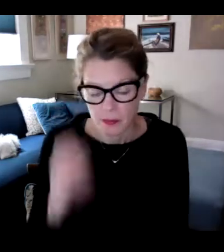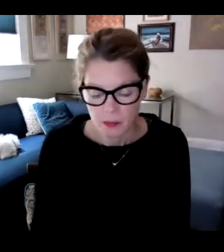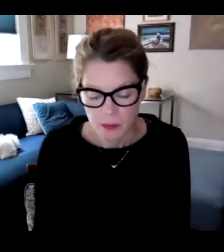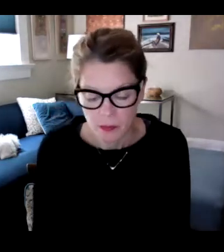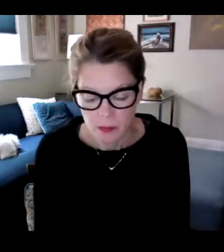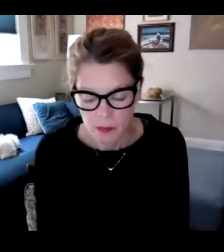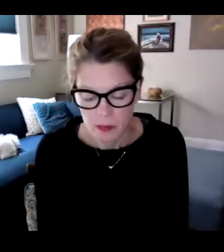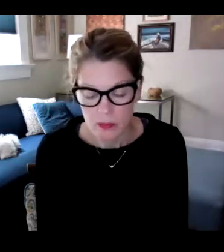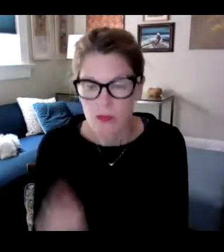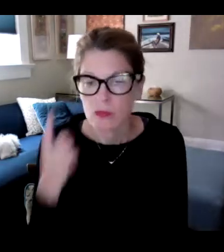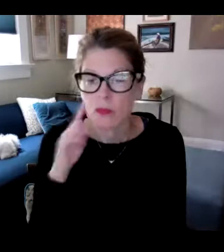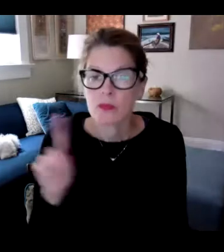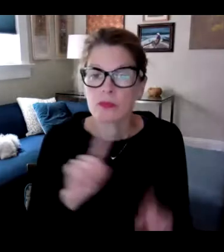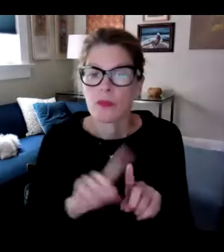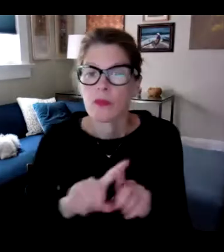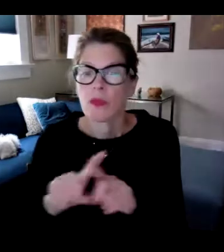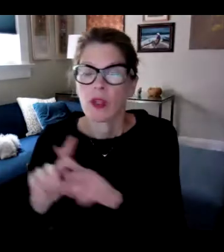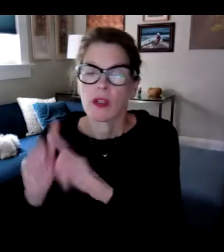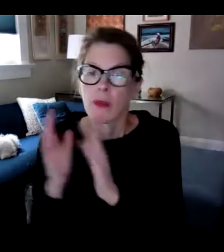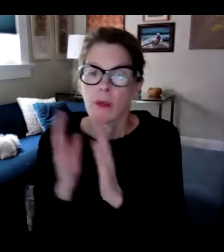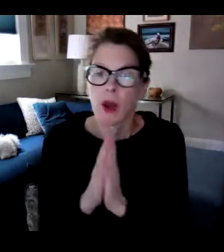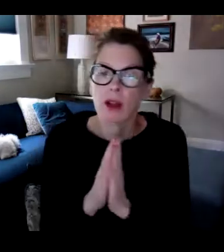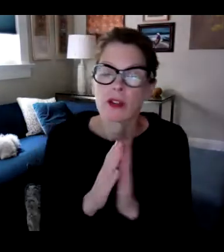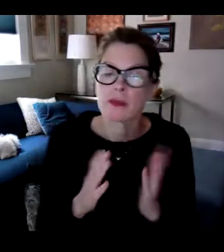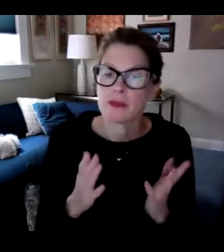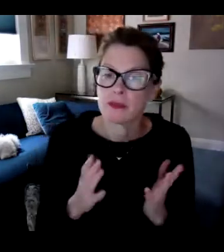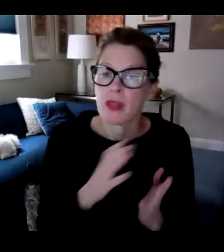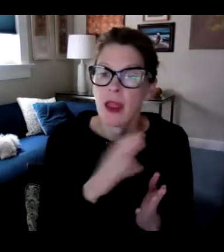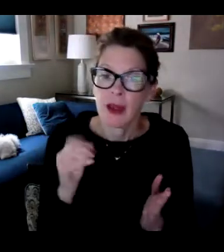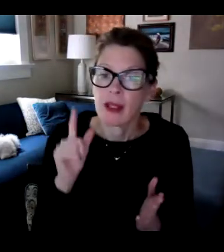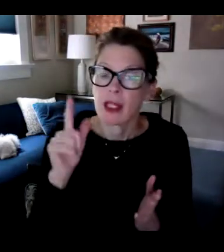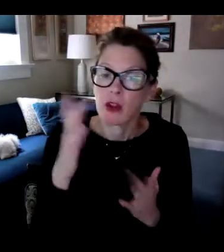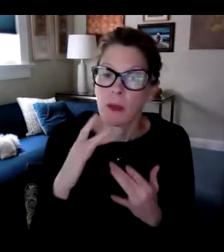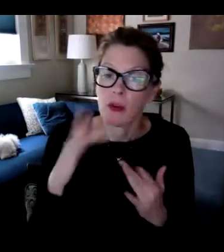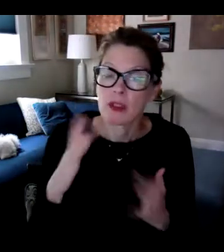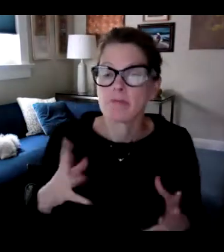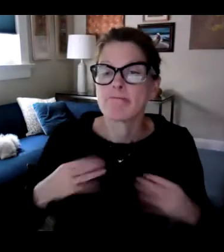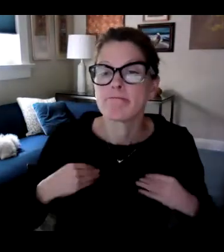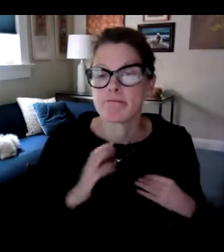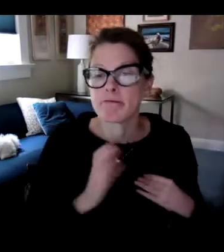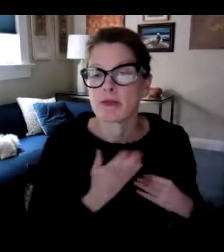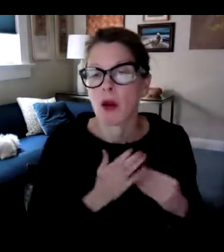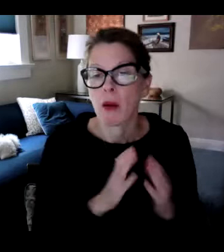For all these prayers and those that go unspoken, we pray together, Lord, in your mercy, hear our prayer.